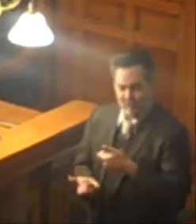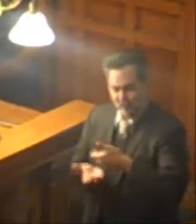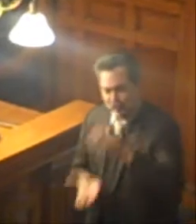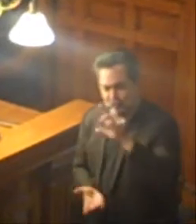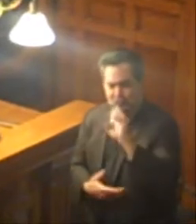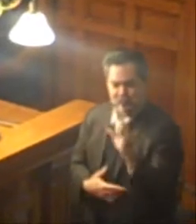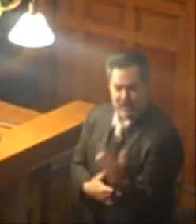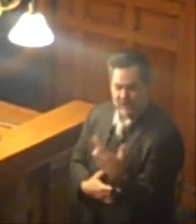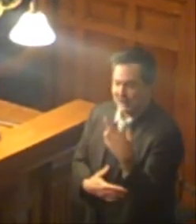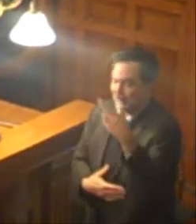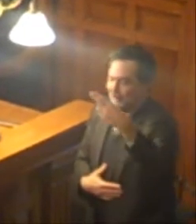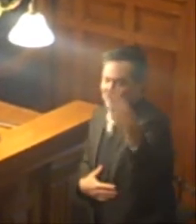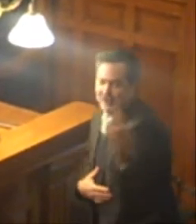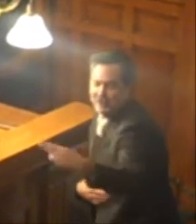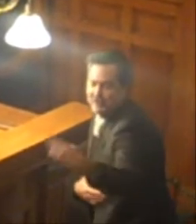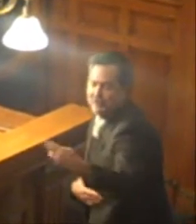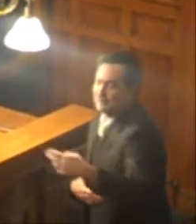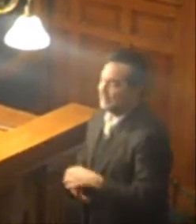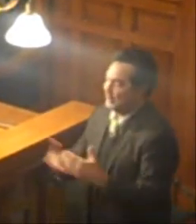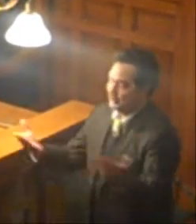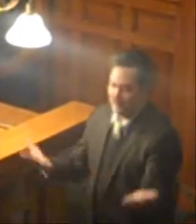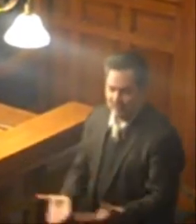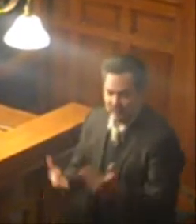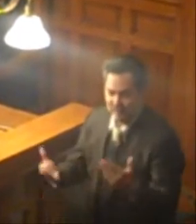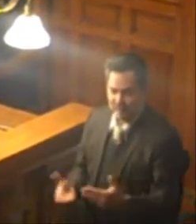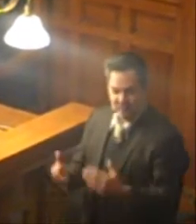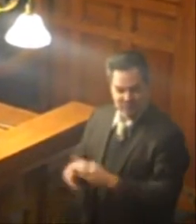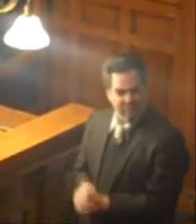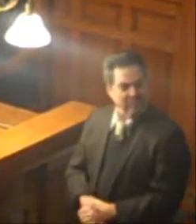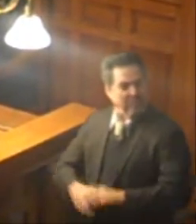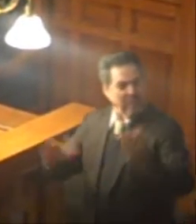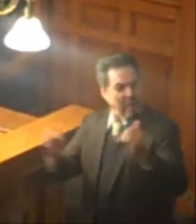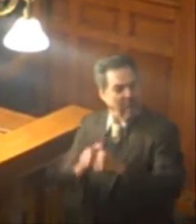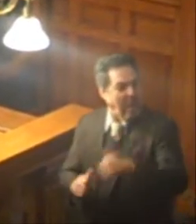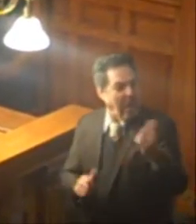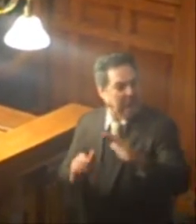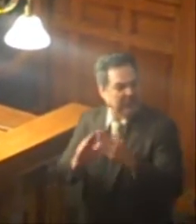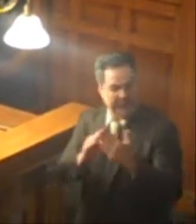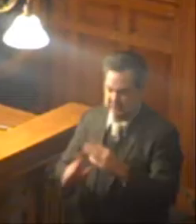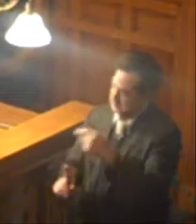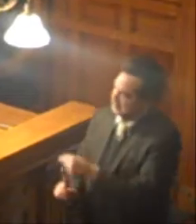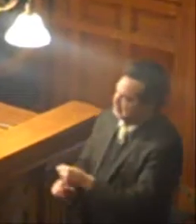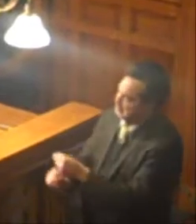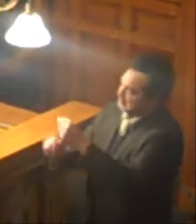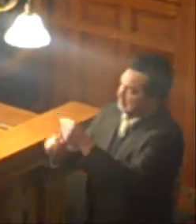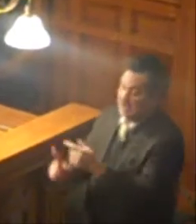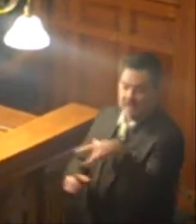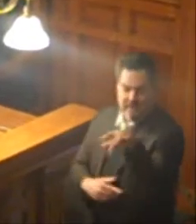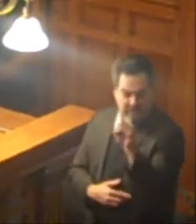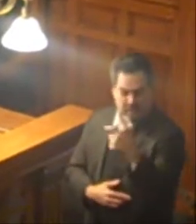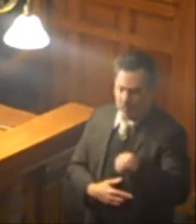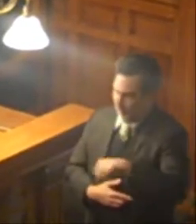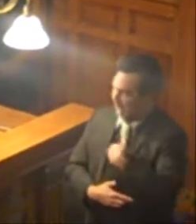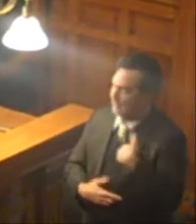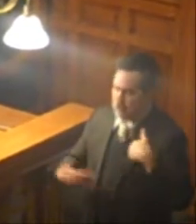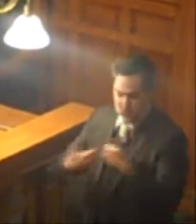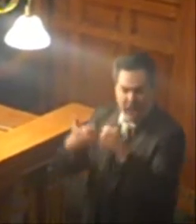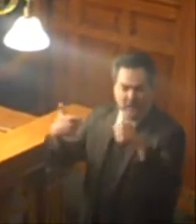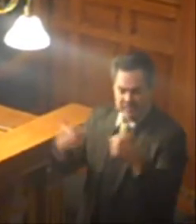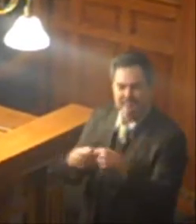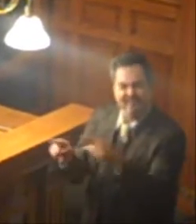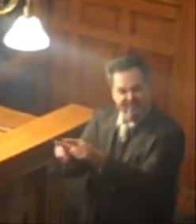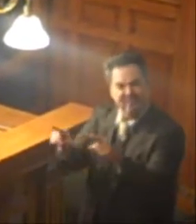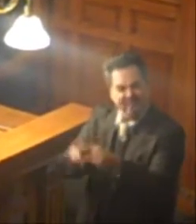any community in the country. Yes, we face challenges like other cities, but Llewellyans